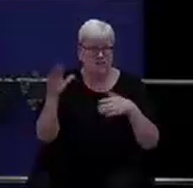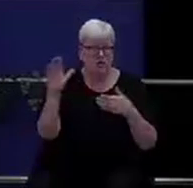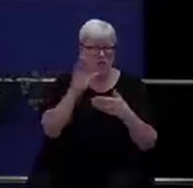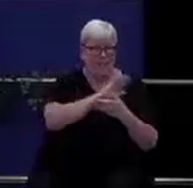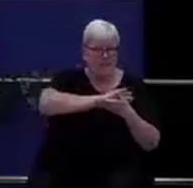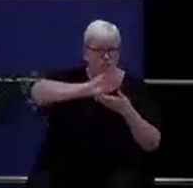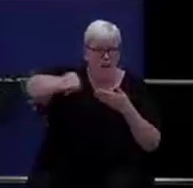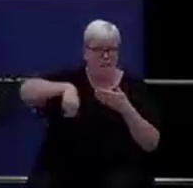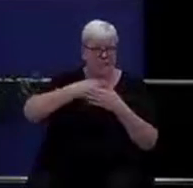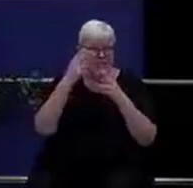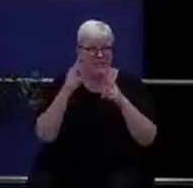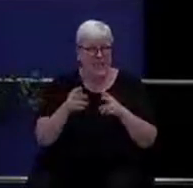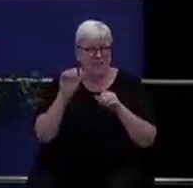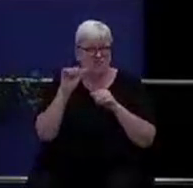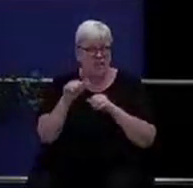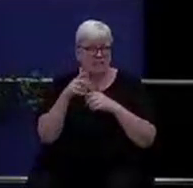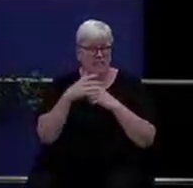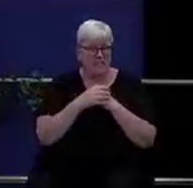such?